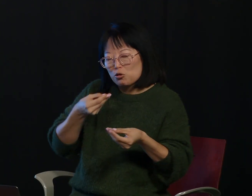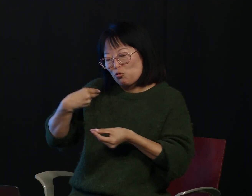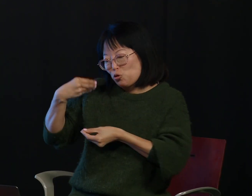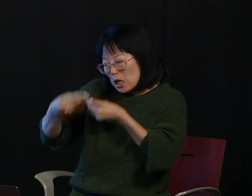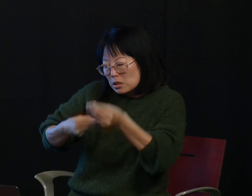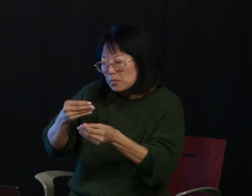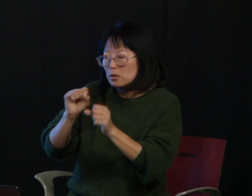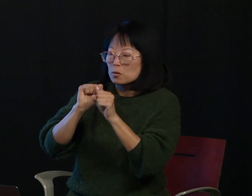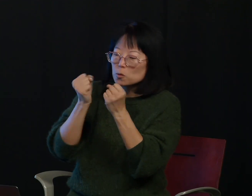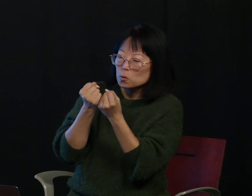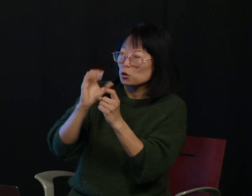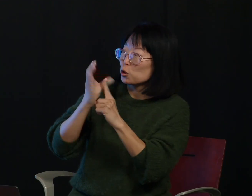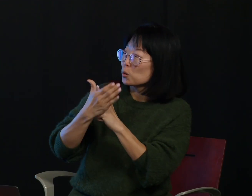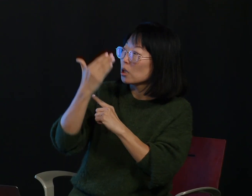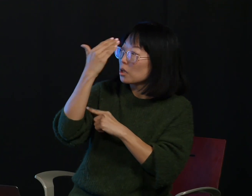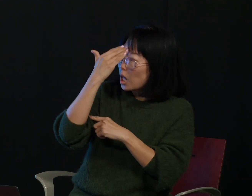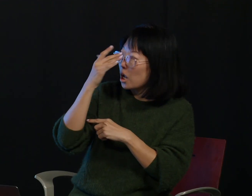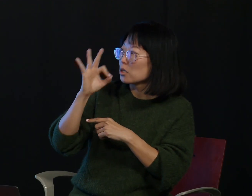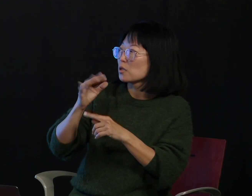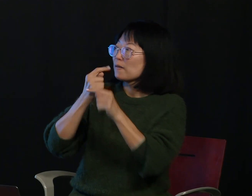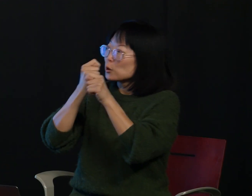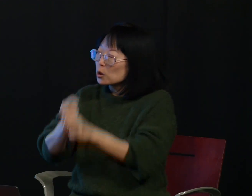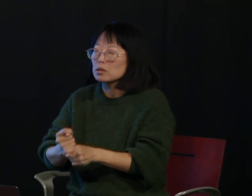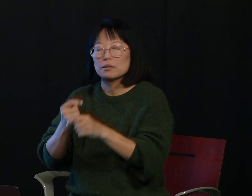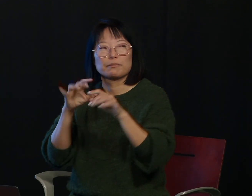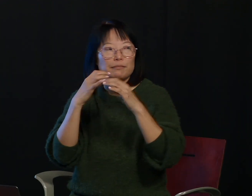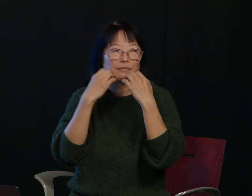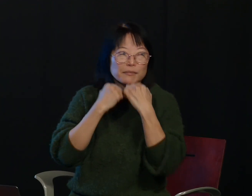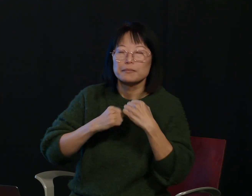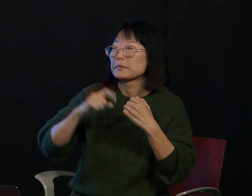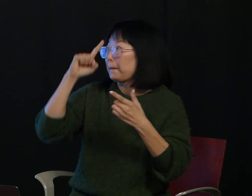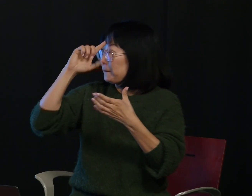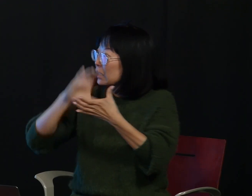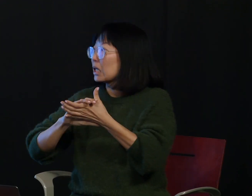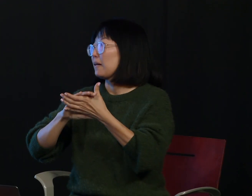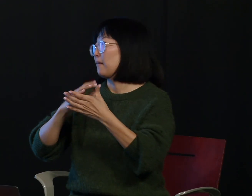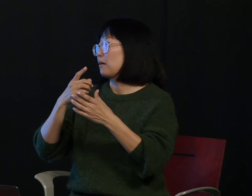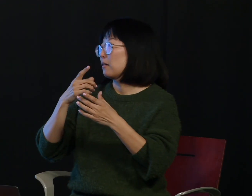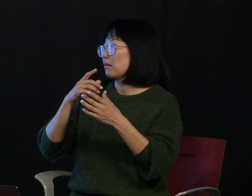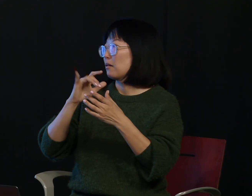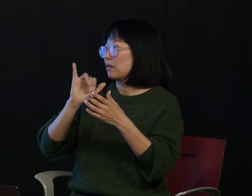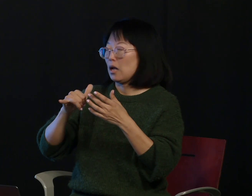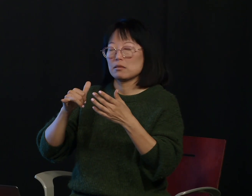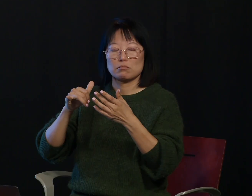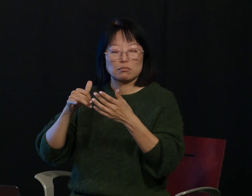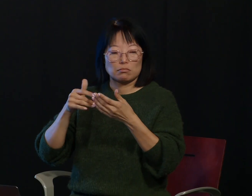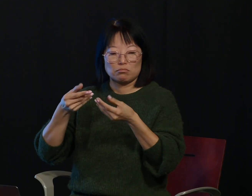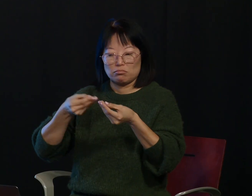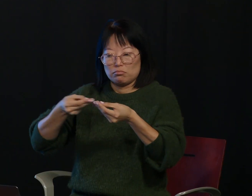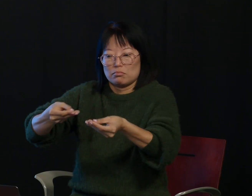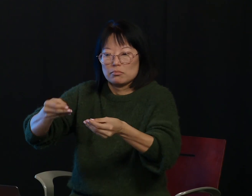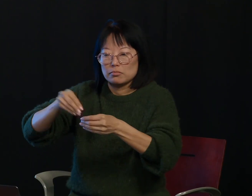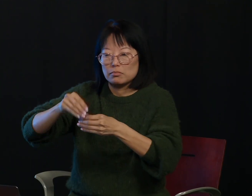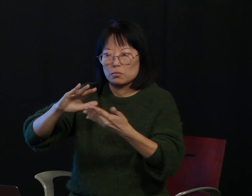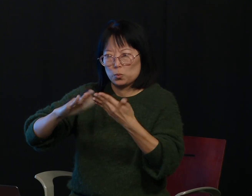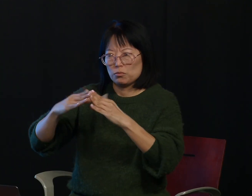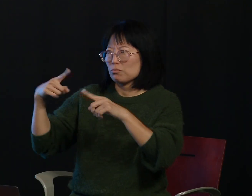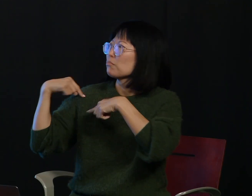through transmission of social cultural knowledge, traditions, values, beliefs, and all of that that is passed on from parent to